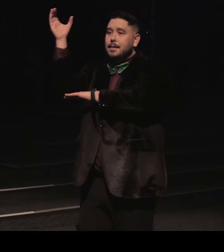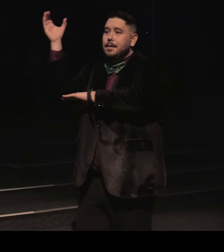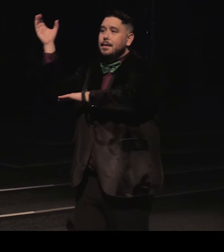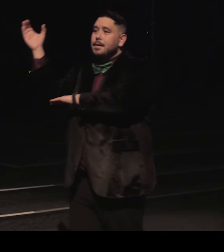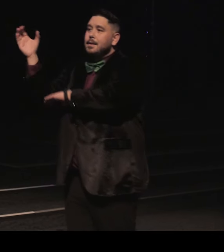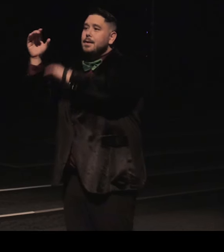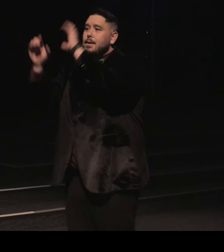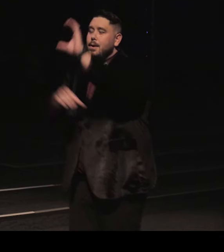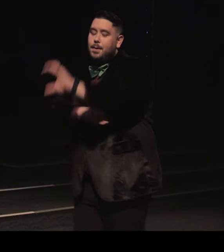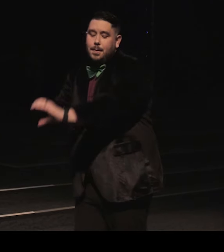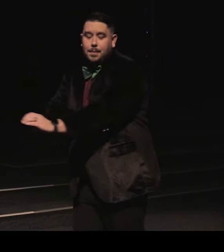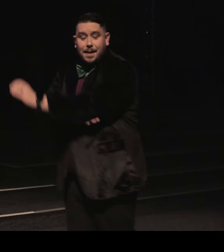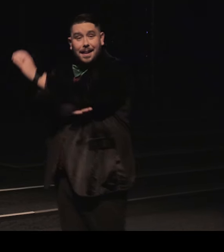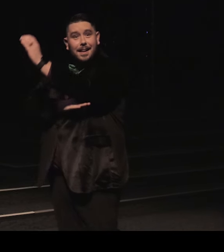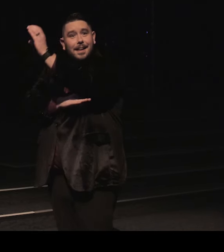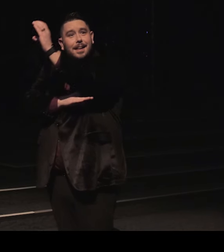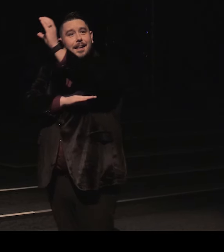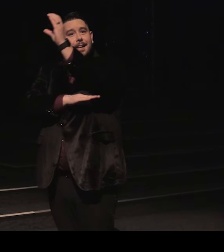Noel,